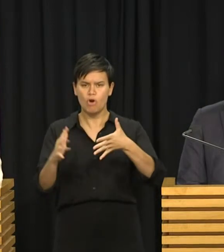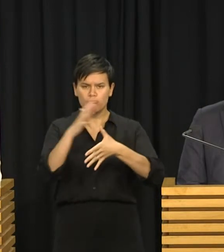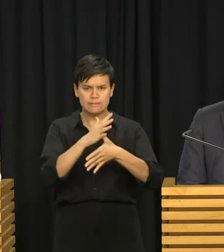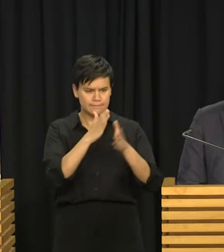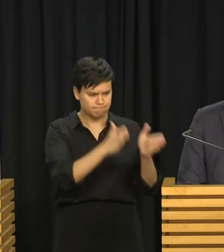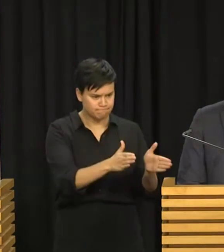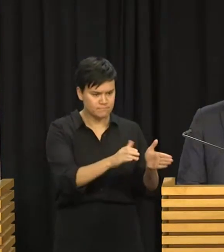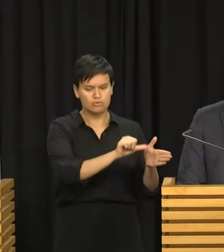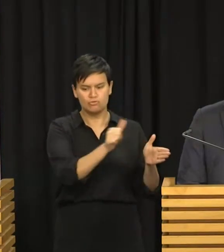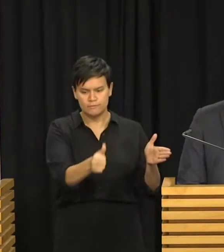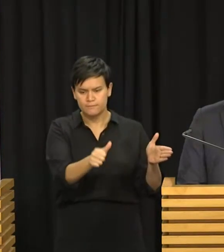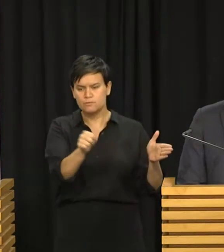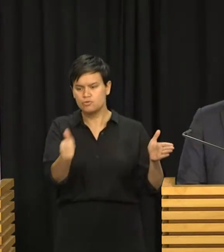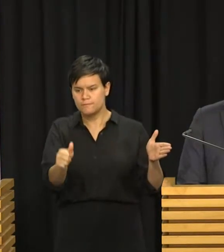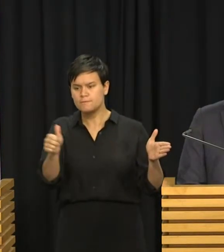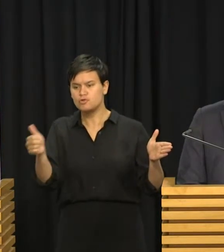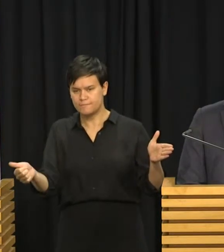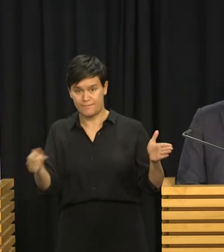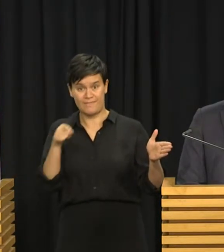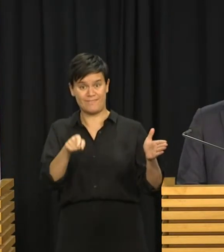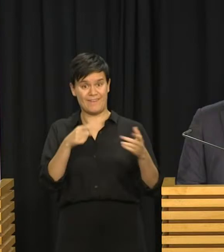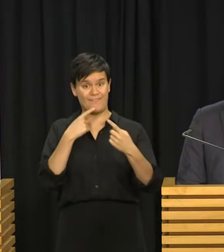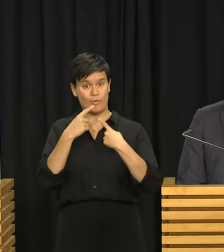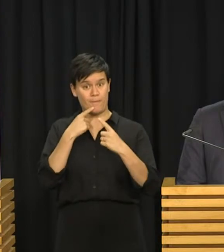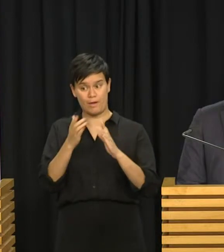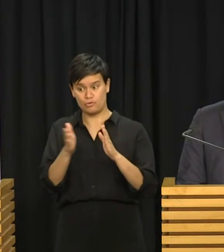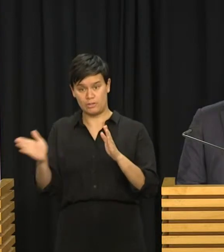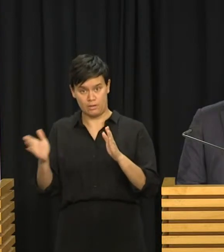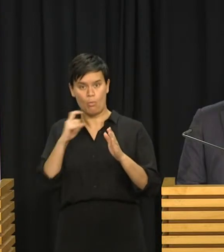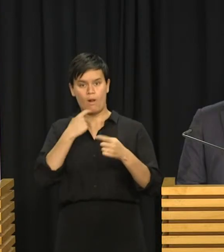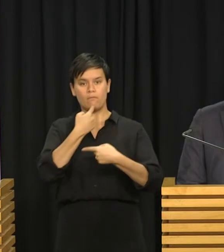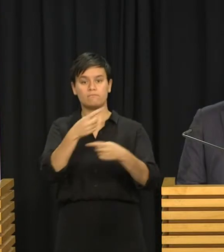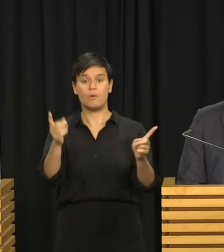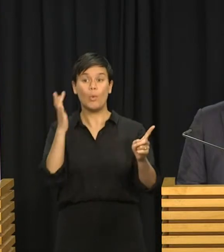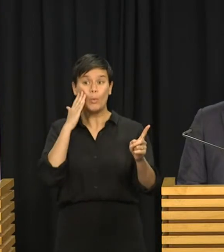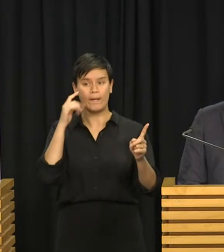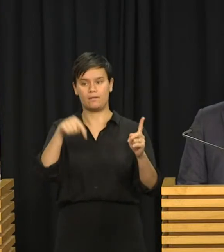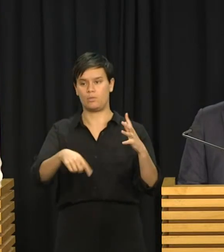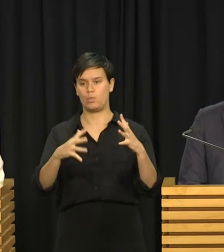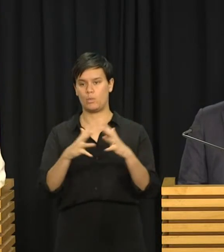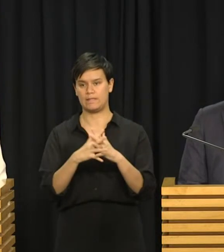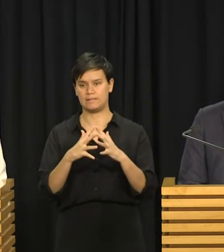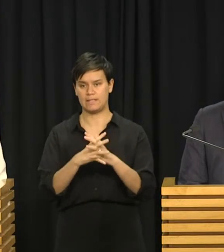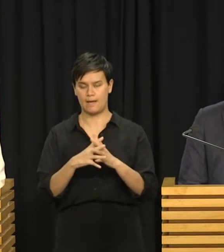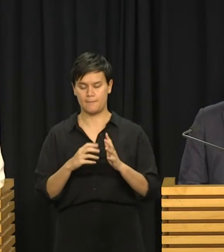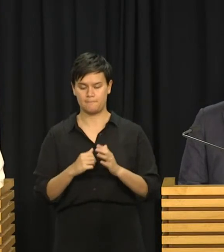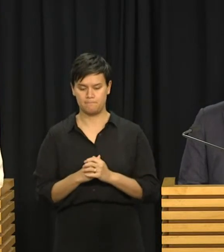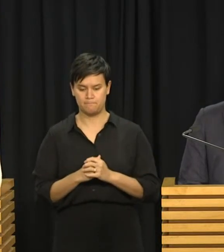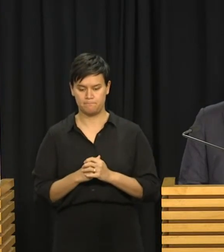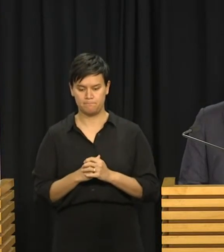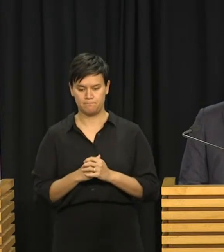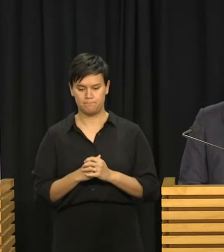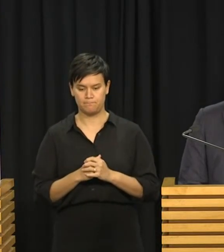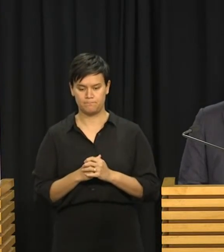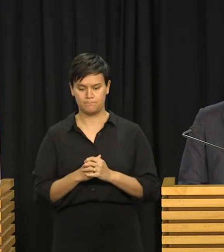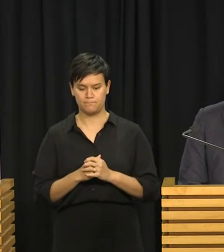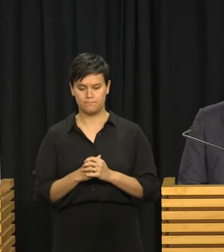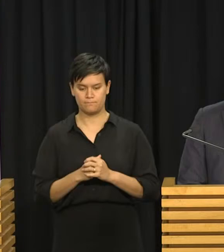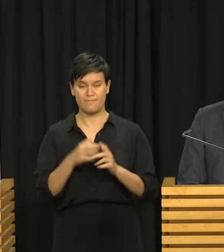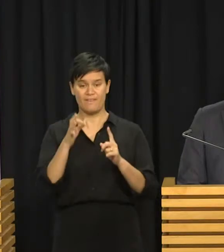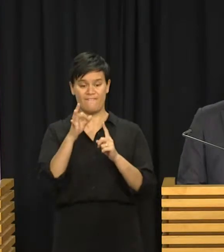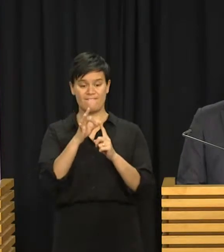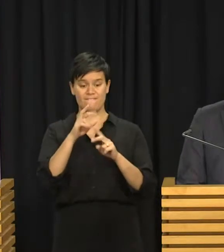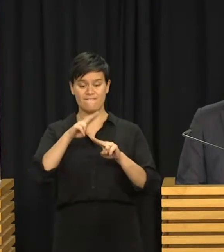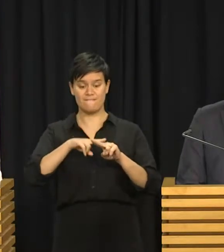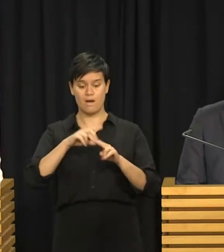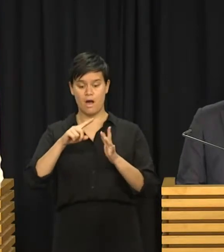vaccine rollout on Wednesday. Early evidence looks extremely promising in terms of the Pfizer